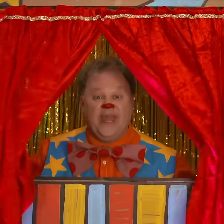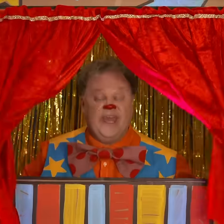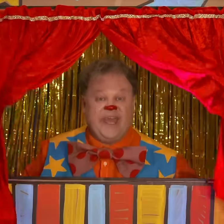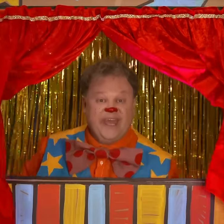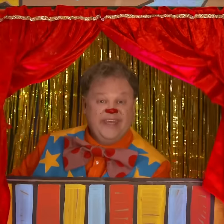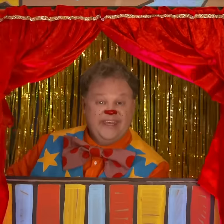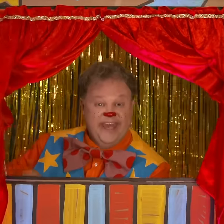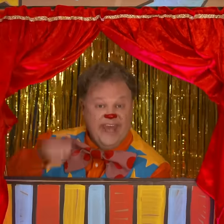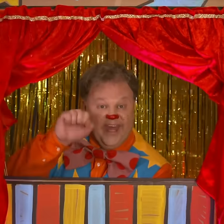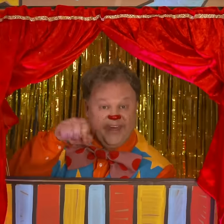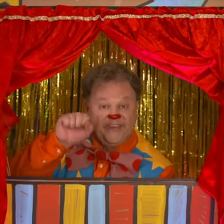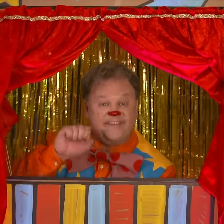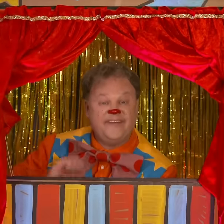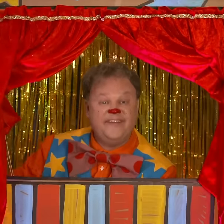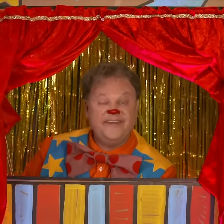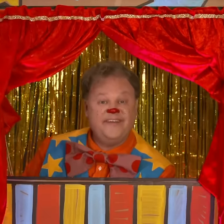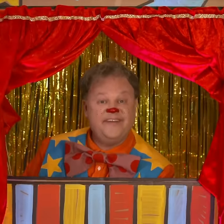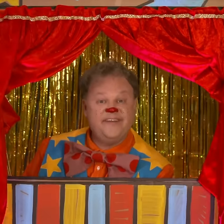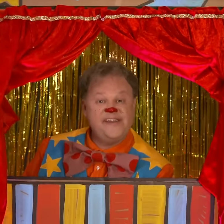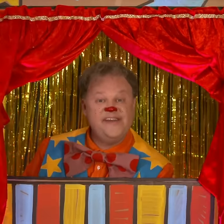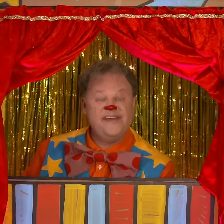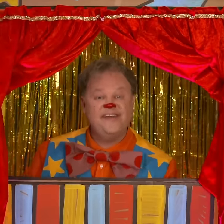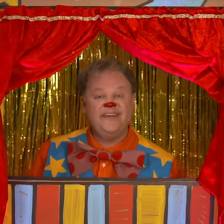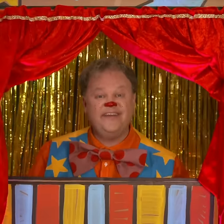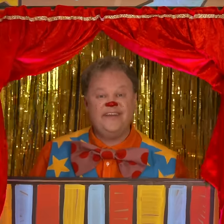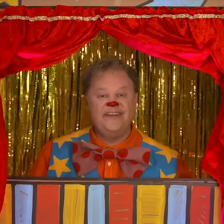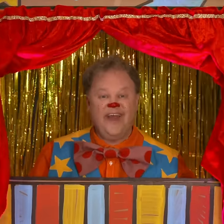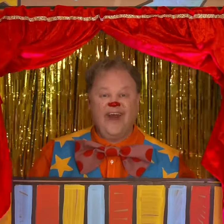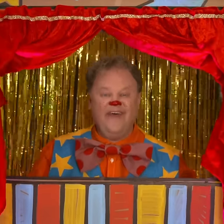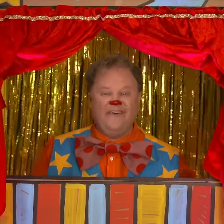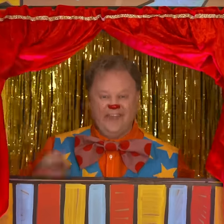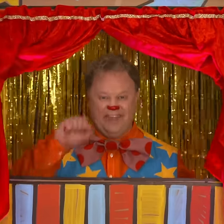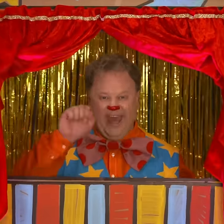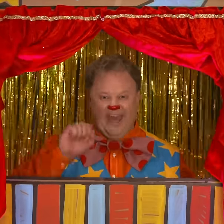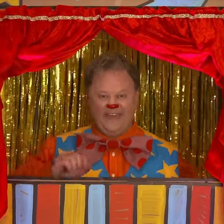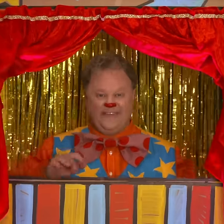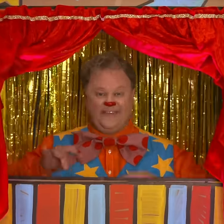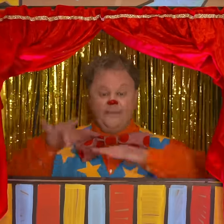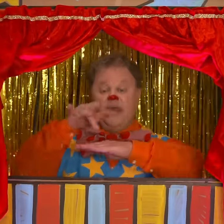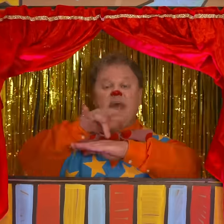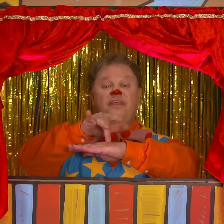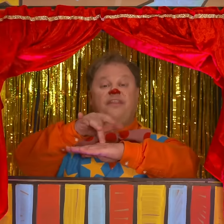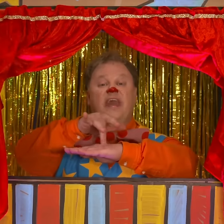Mr. Tumble? Yes? Please, can you show us the sign for theatre? Oh, yes.